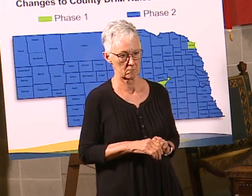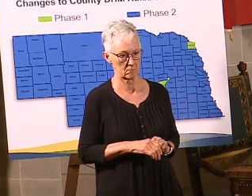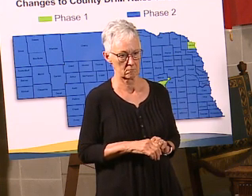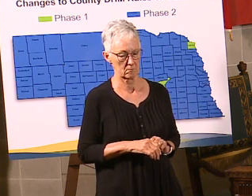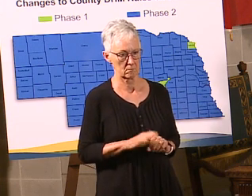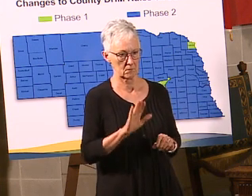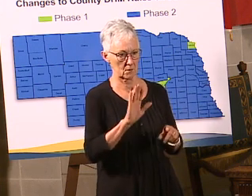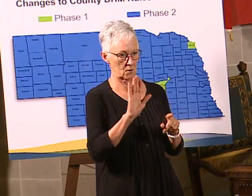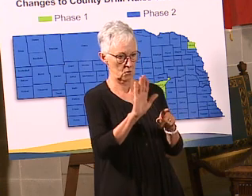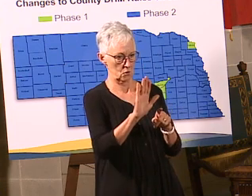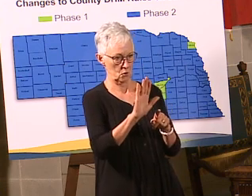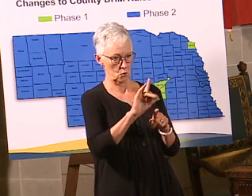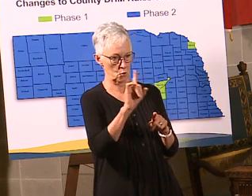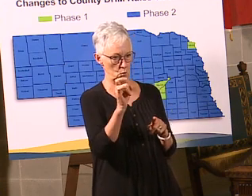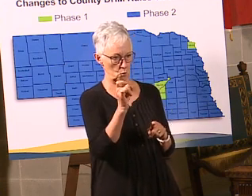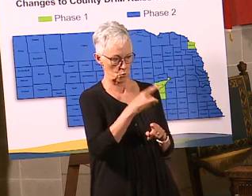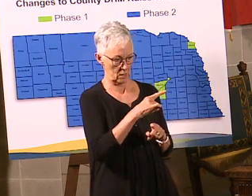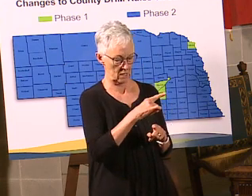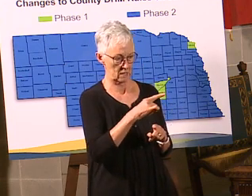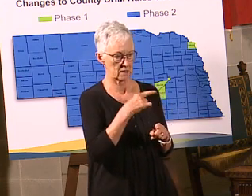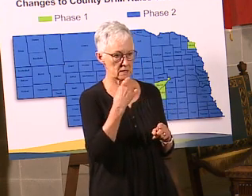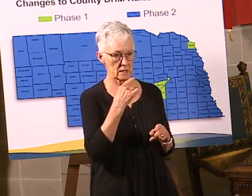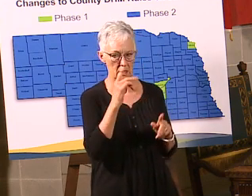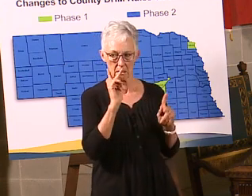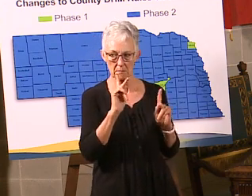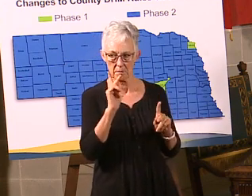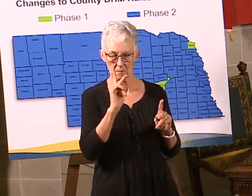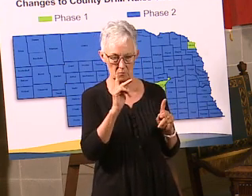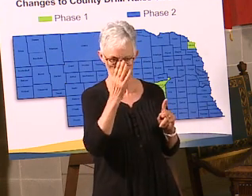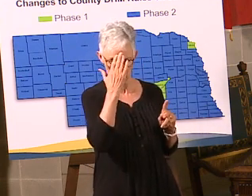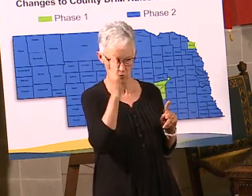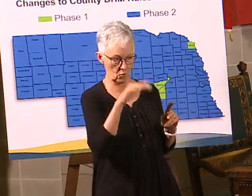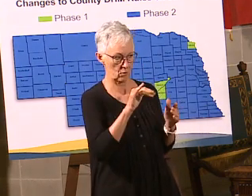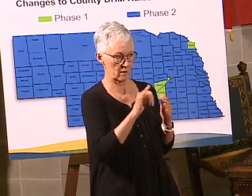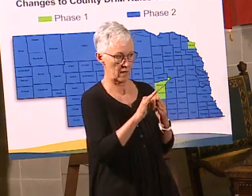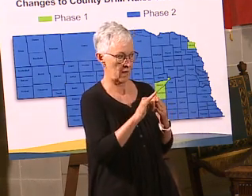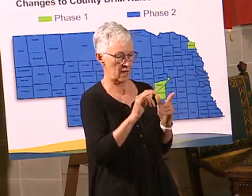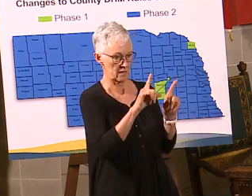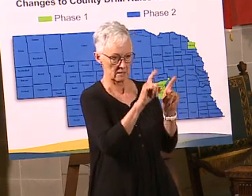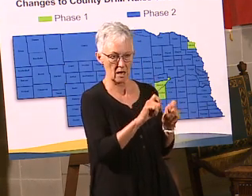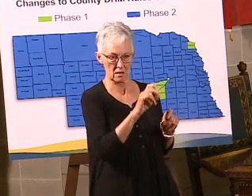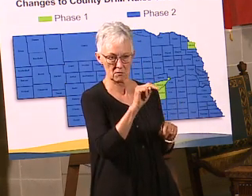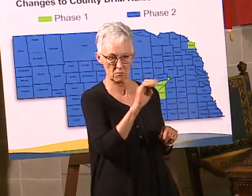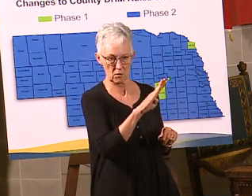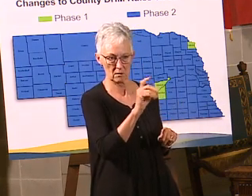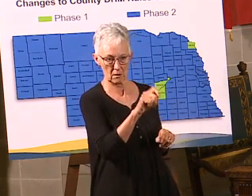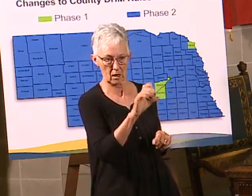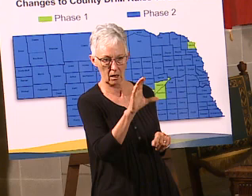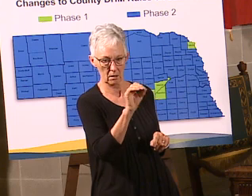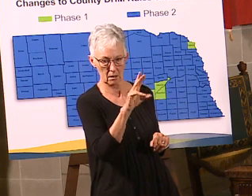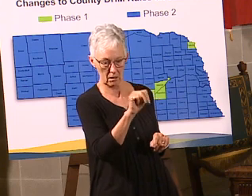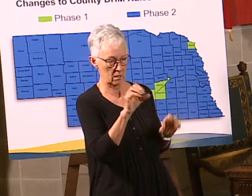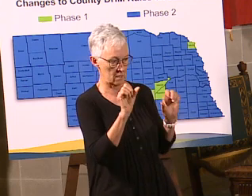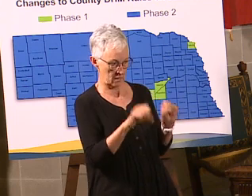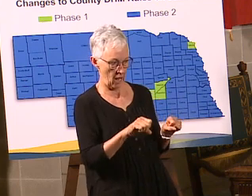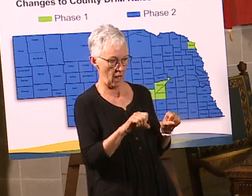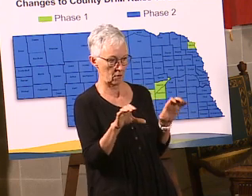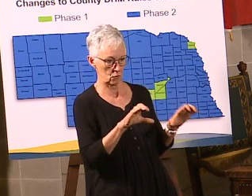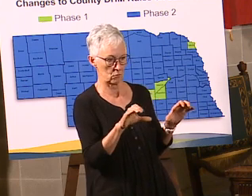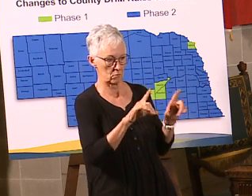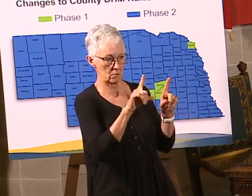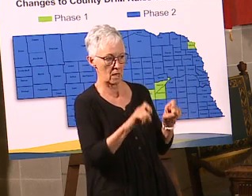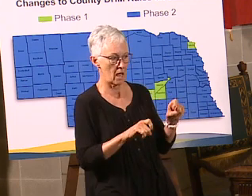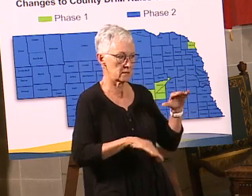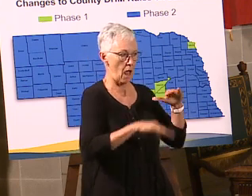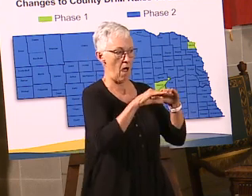So the question was, with regard to 3,000 tests per day goal, how many tests have we gotten up to? Dr. Antone, do you have that up at the top of your head?